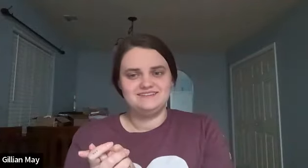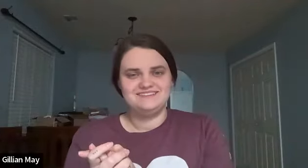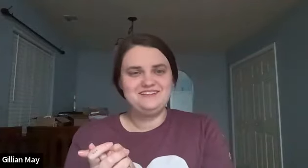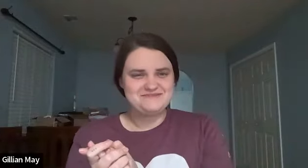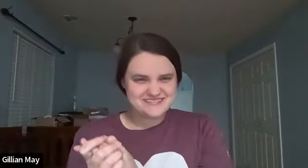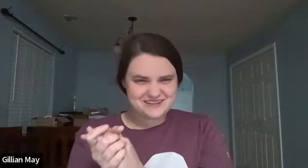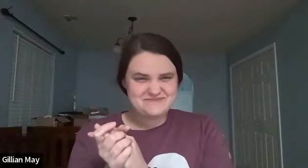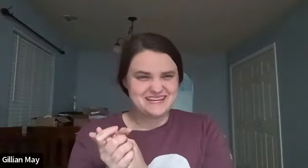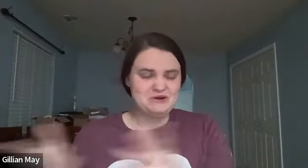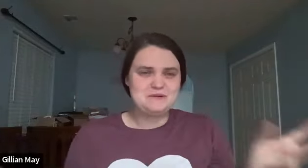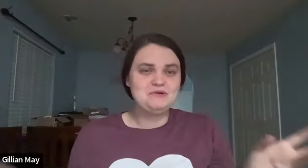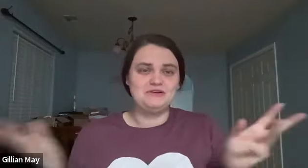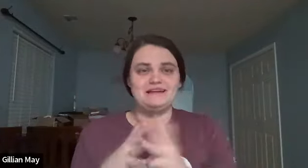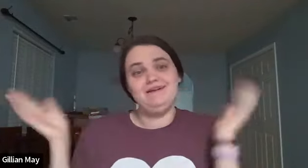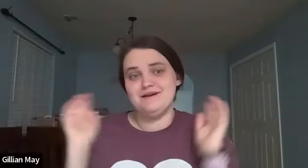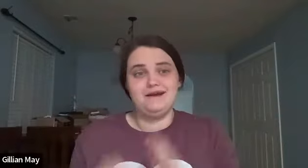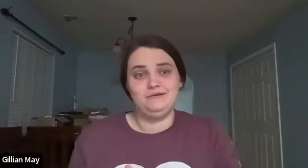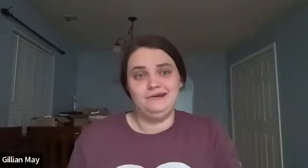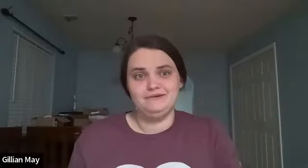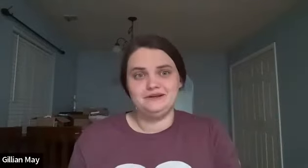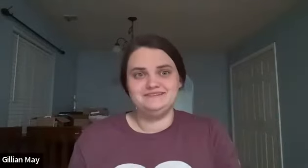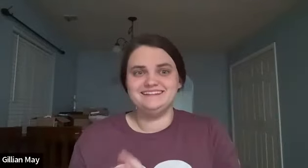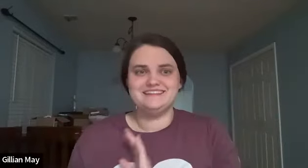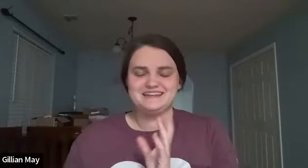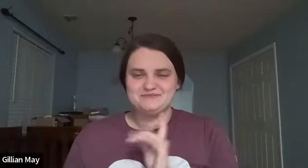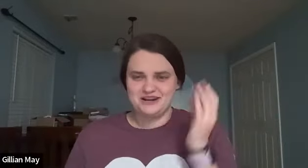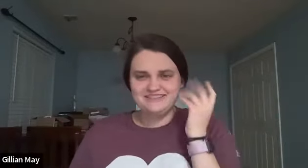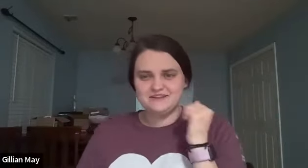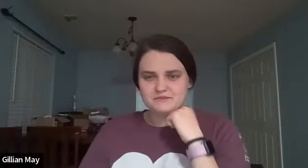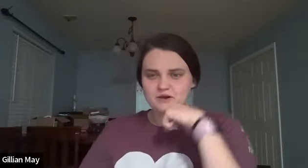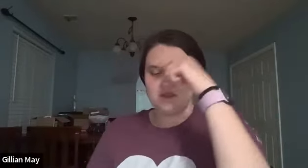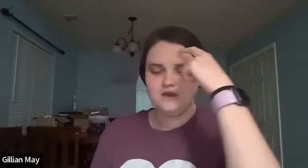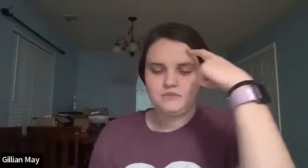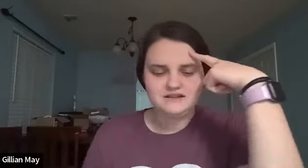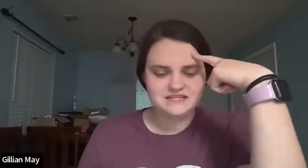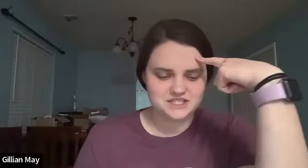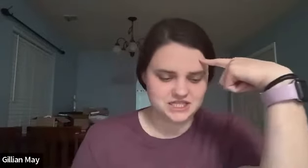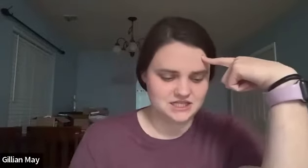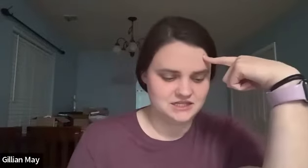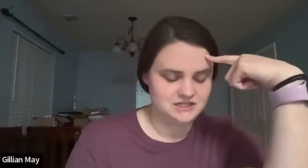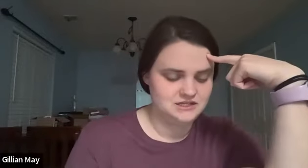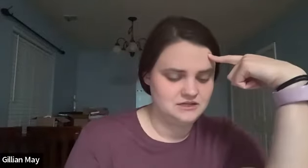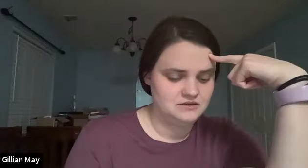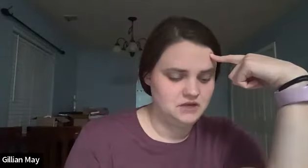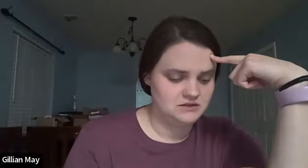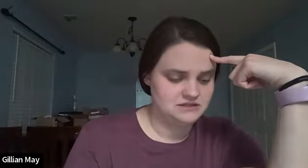Y'all give me so many. Most people are like, I don't know. We're good. And like, I'm trying to think of them all. Politician.